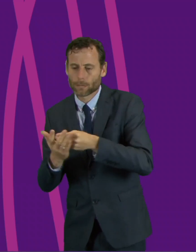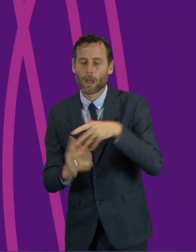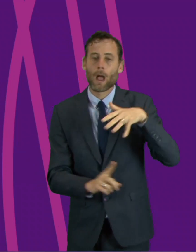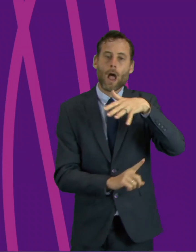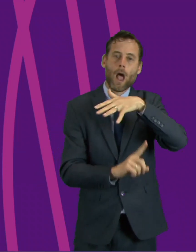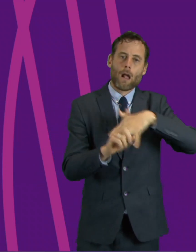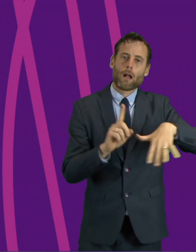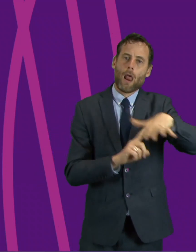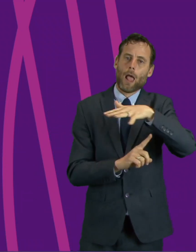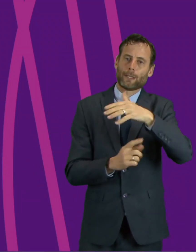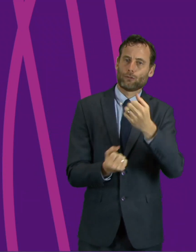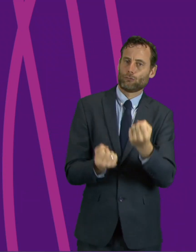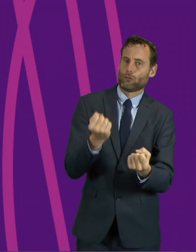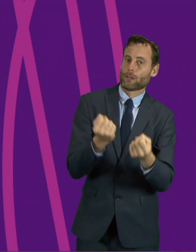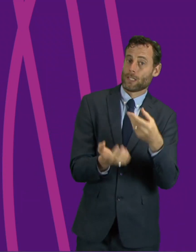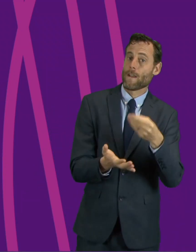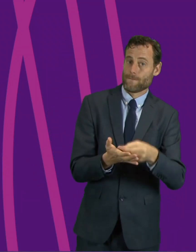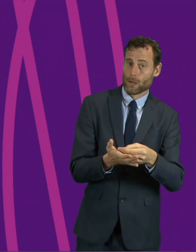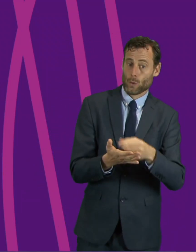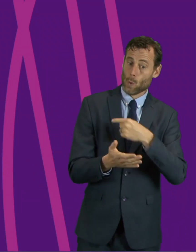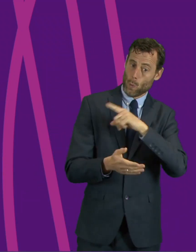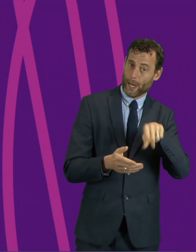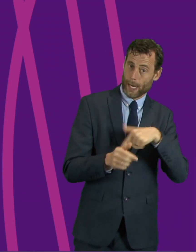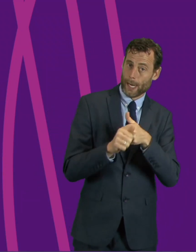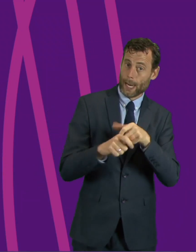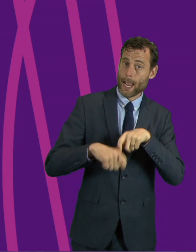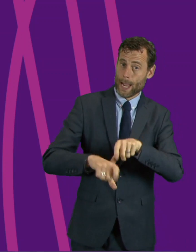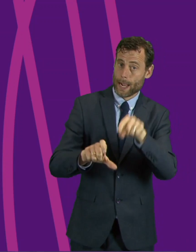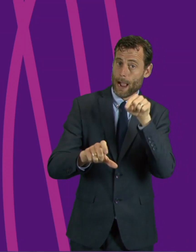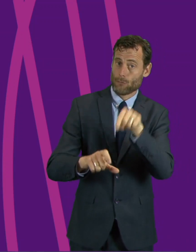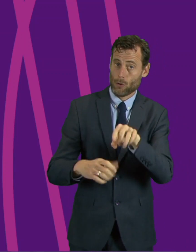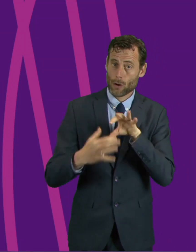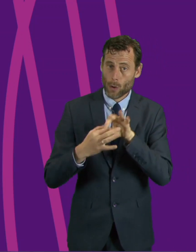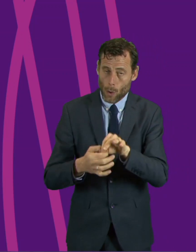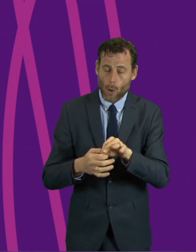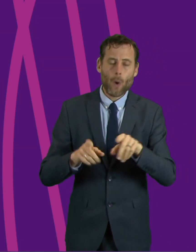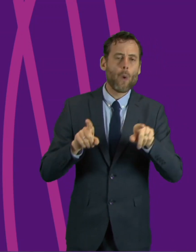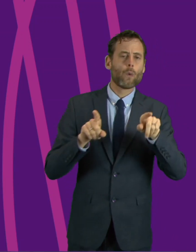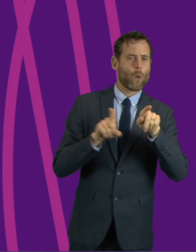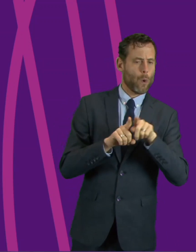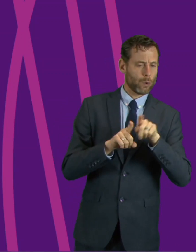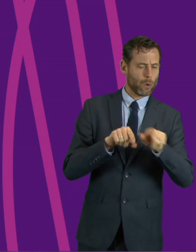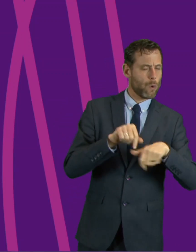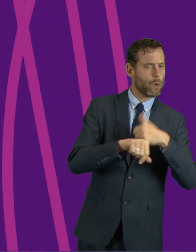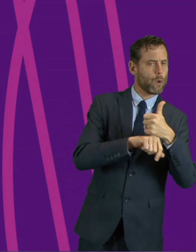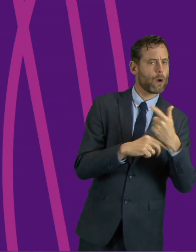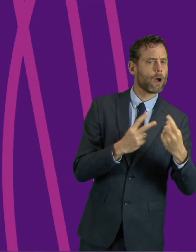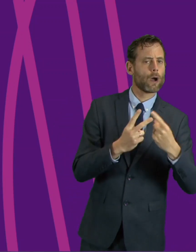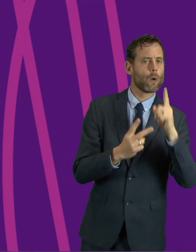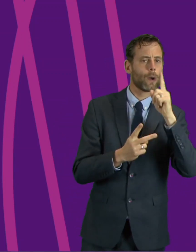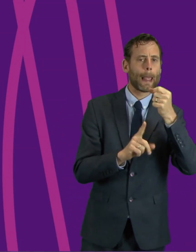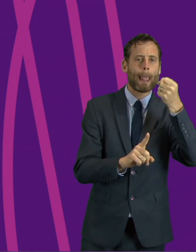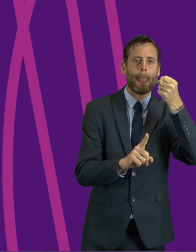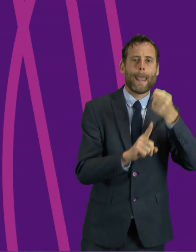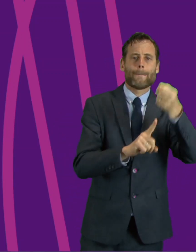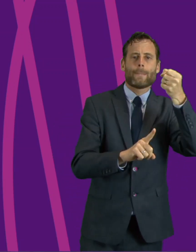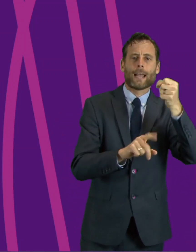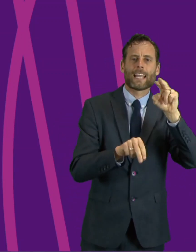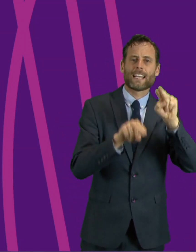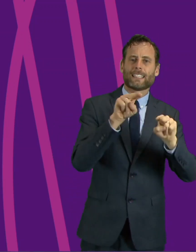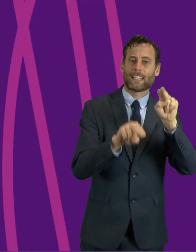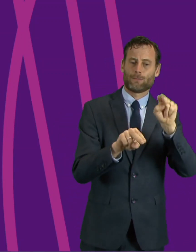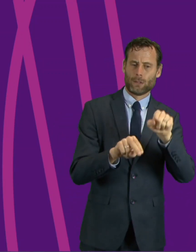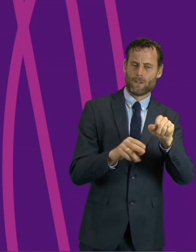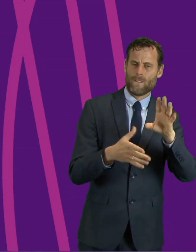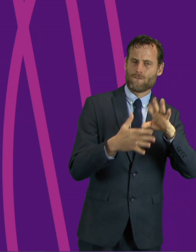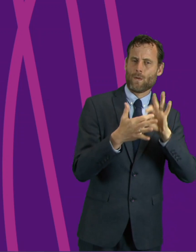all projects that we fund are carrying out impact assessments in relation to COVID as part of their end-of-year reporting, and at